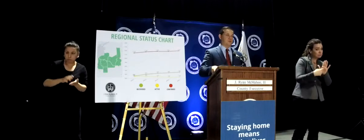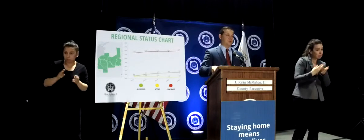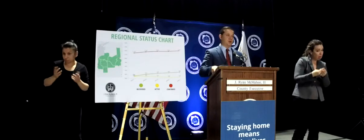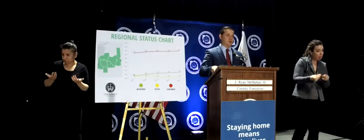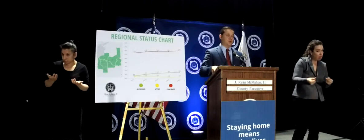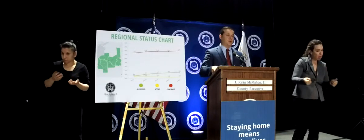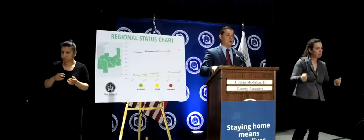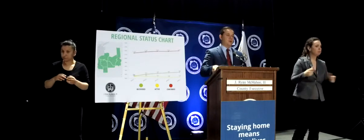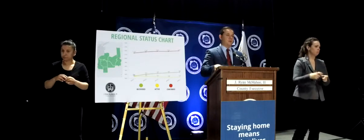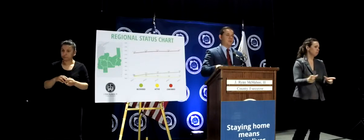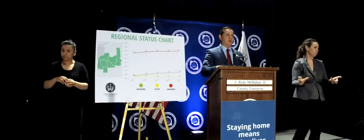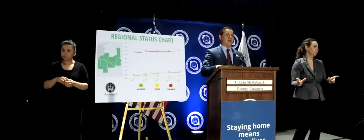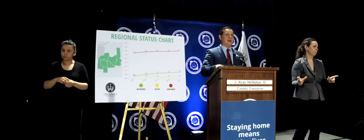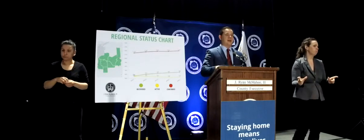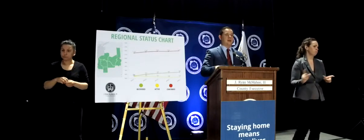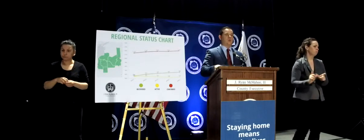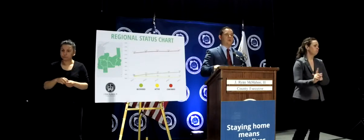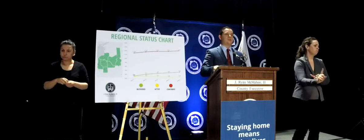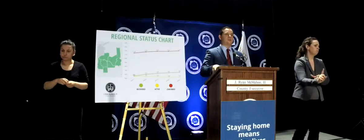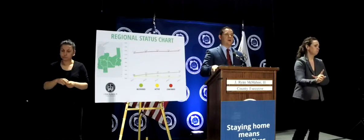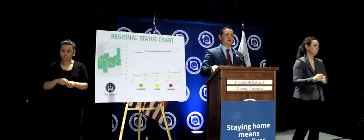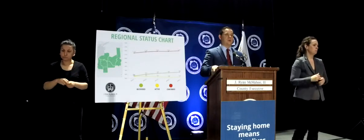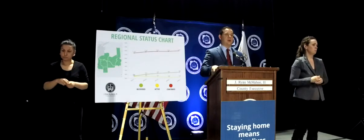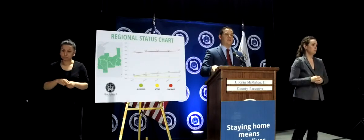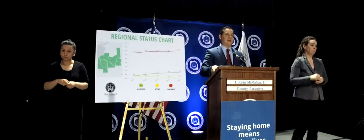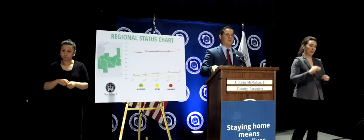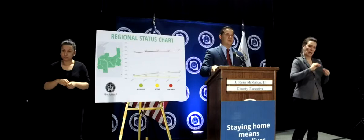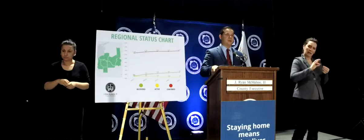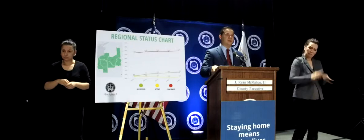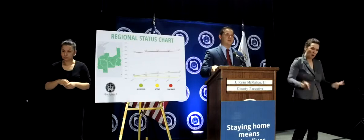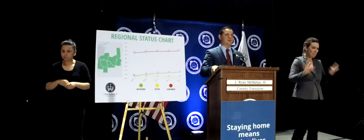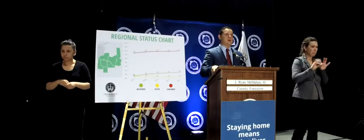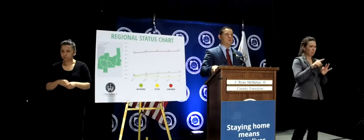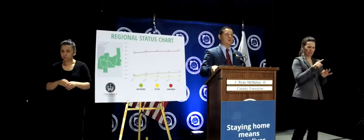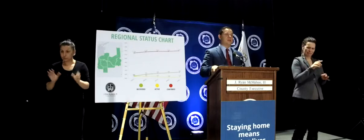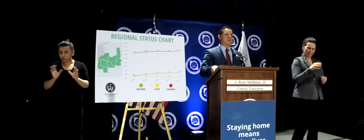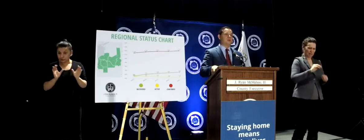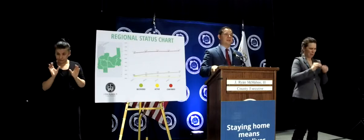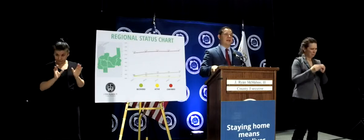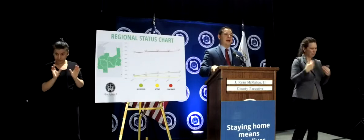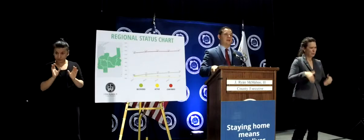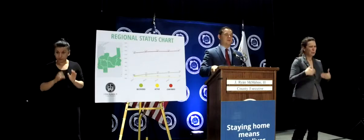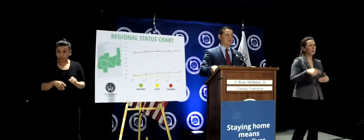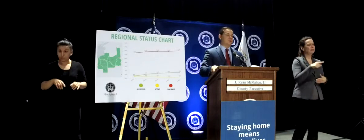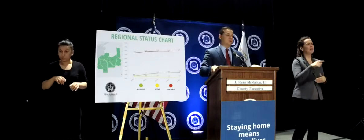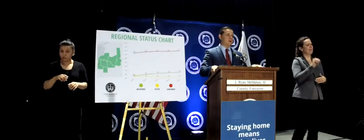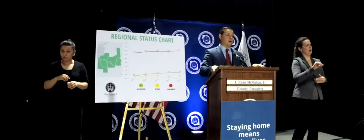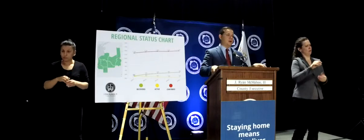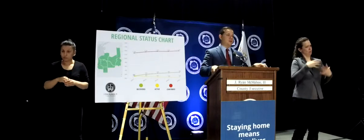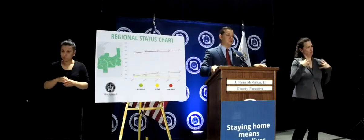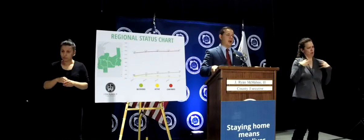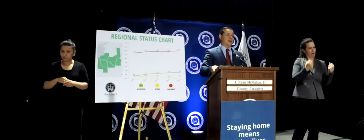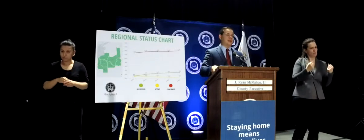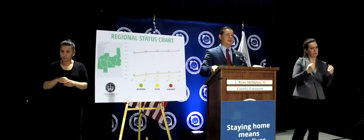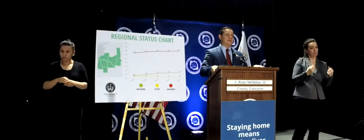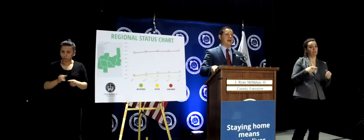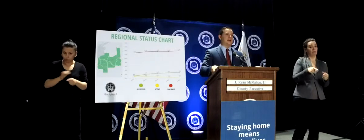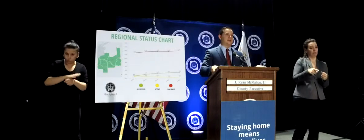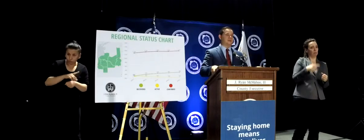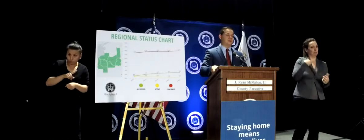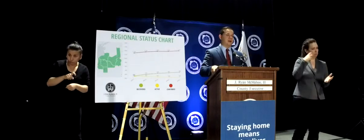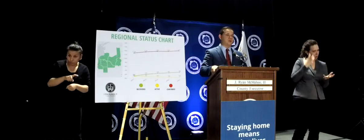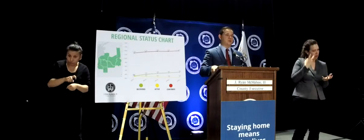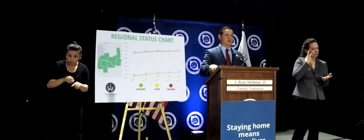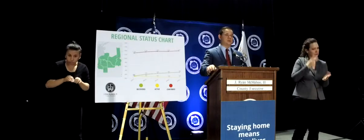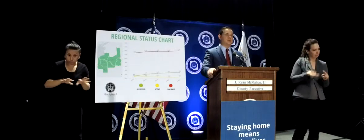medical infrastructure. Remember, in any restart, whenever that begins, we need to be live tracking,